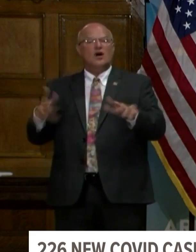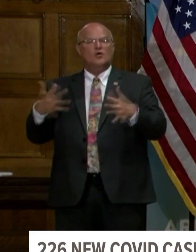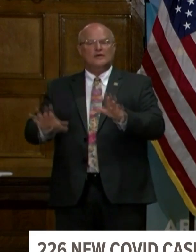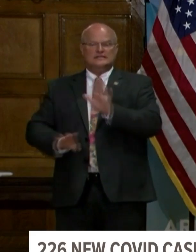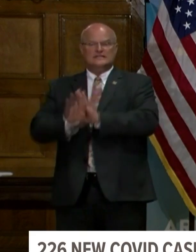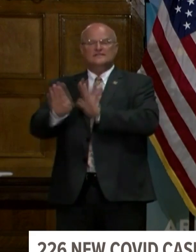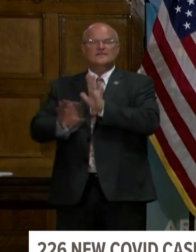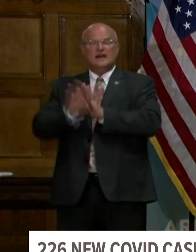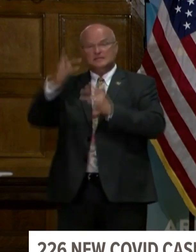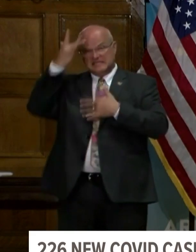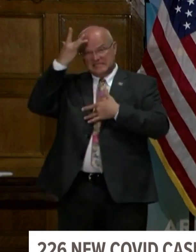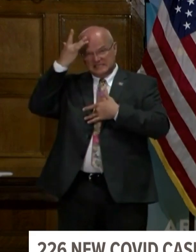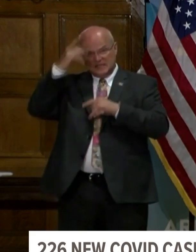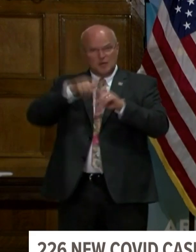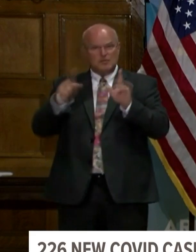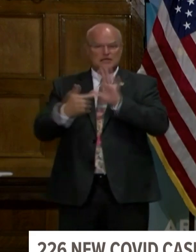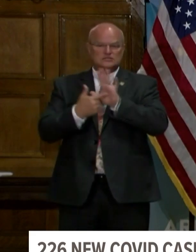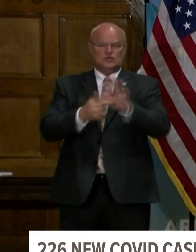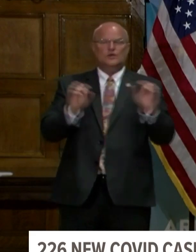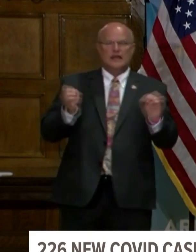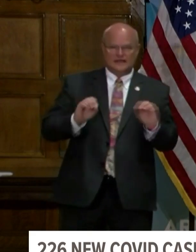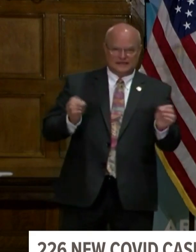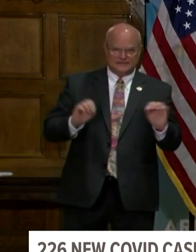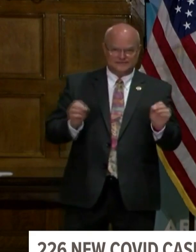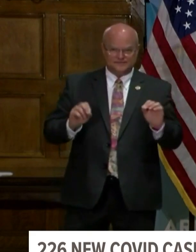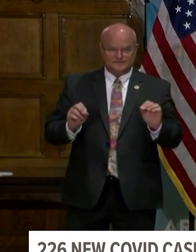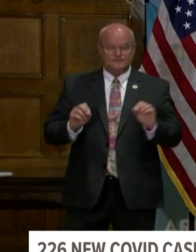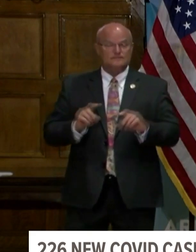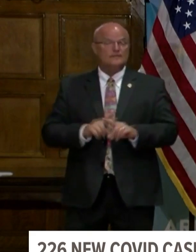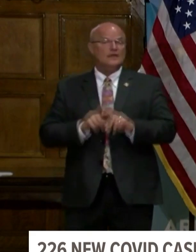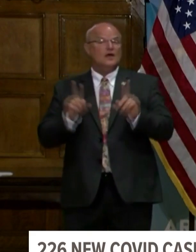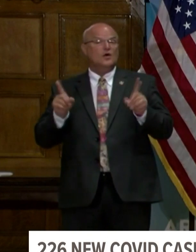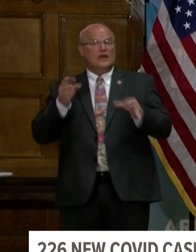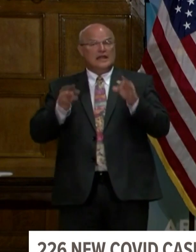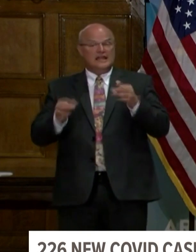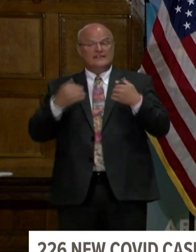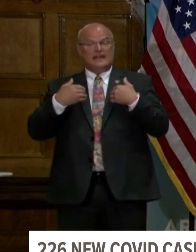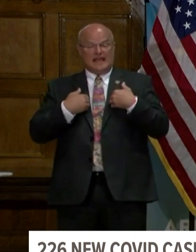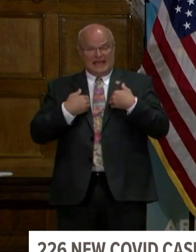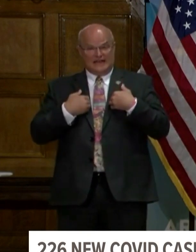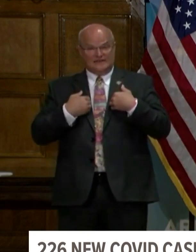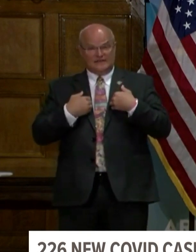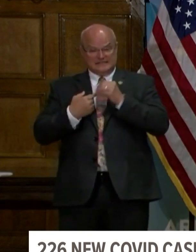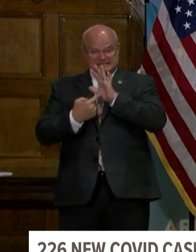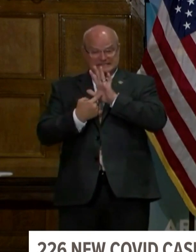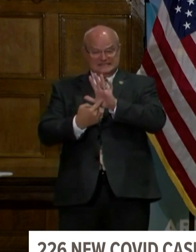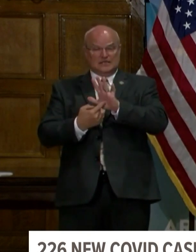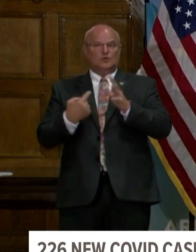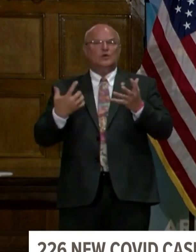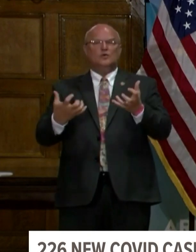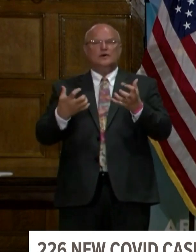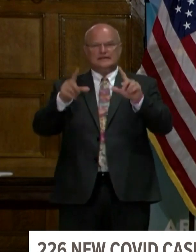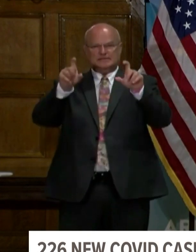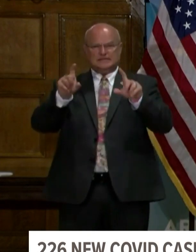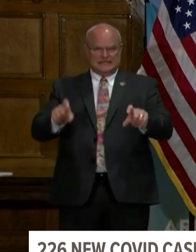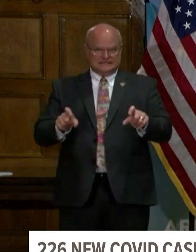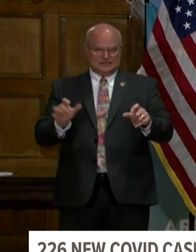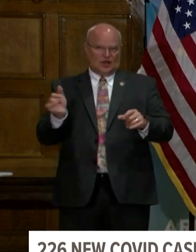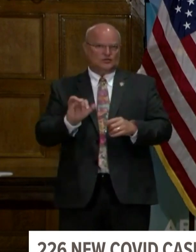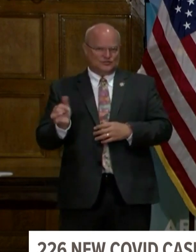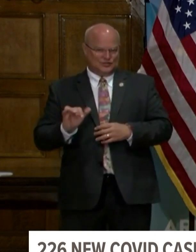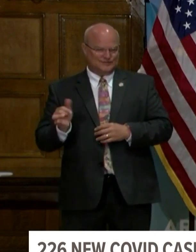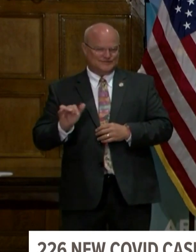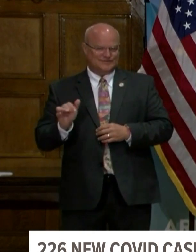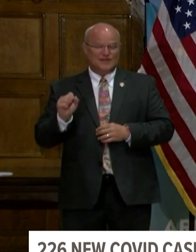already developed the illness and haven't had symptoms yet. However, if they do have symptoms, we want them tested